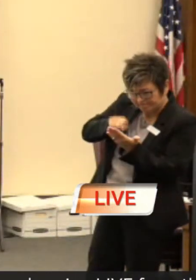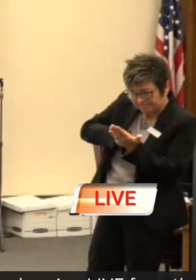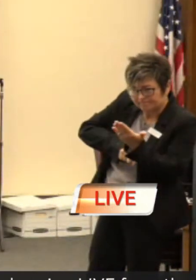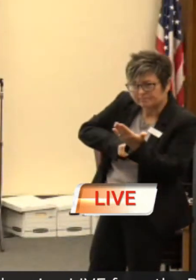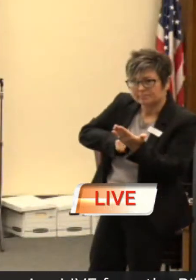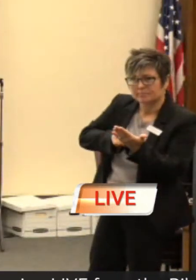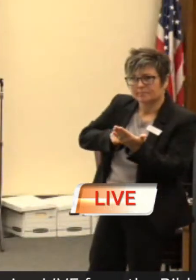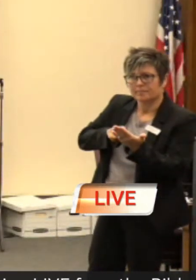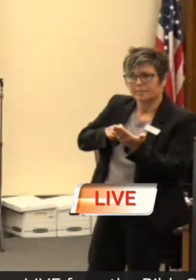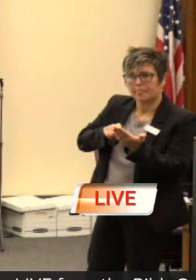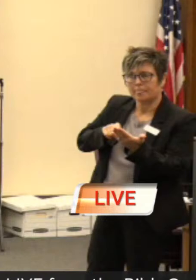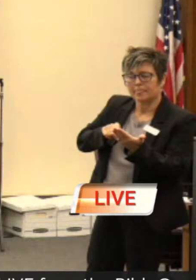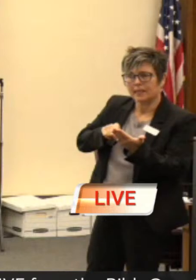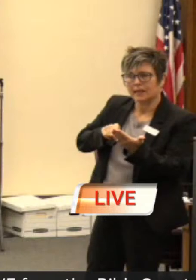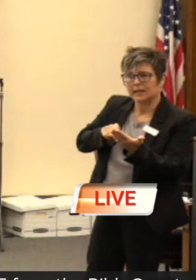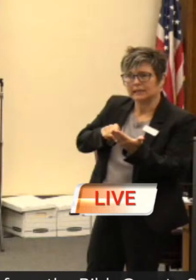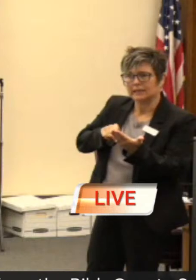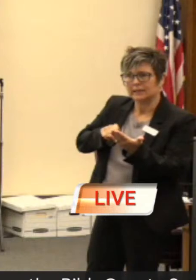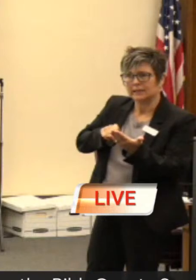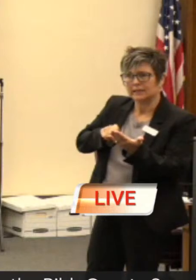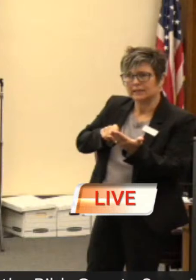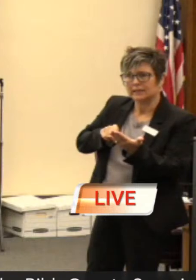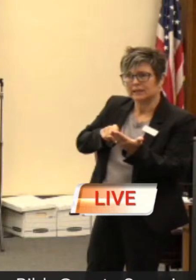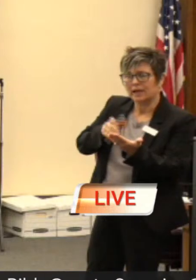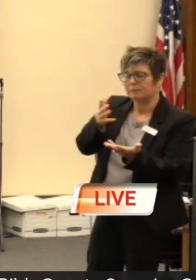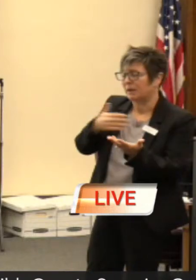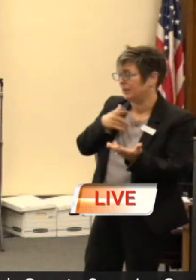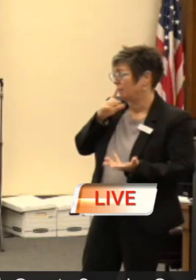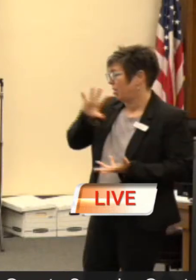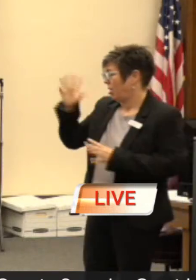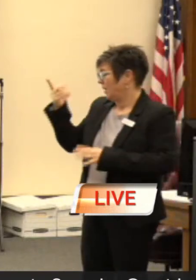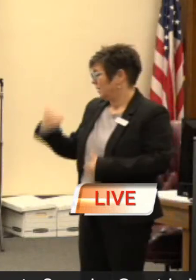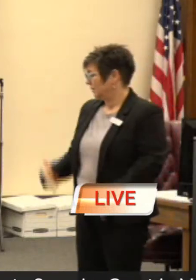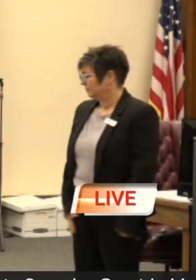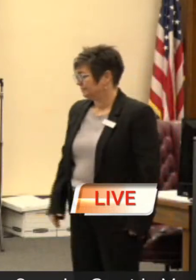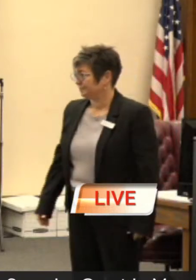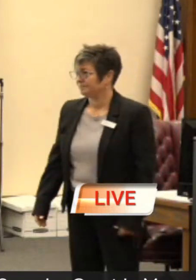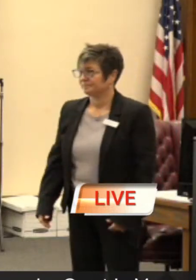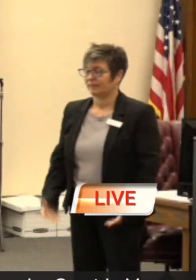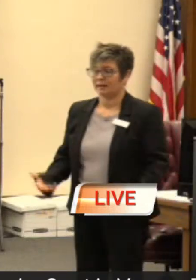But I don't, maybe I'm making a mess here. What do you want to do?